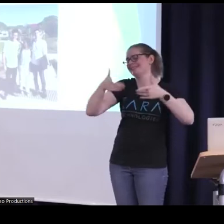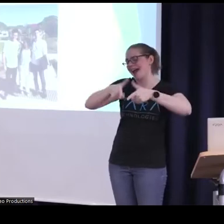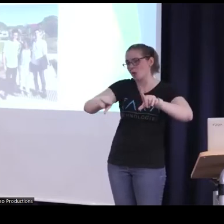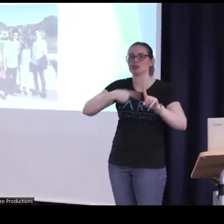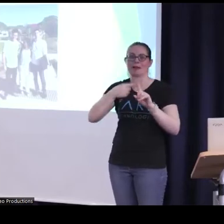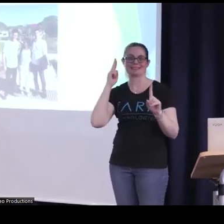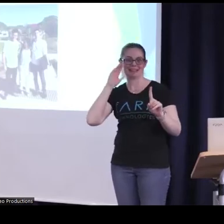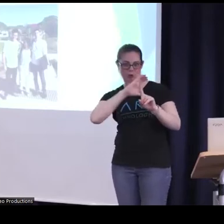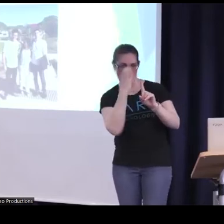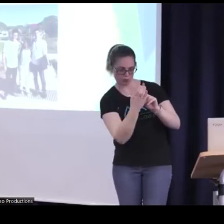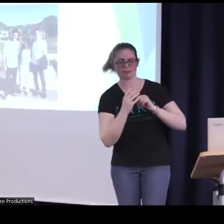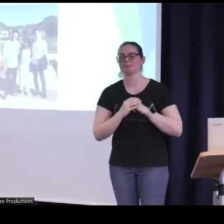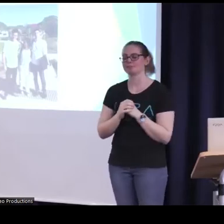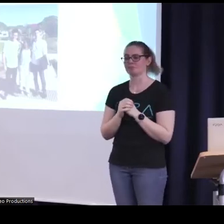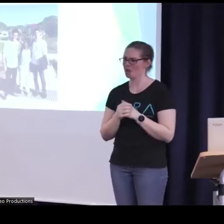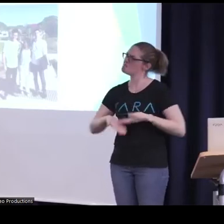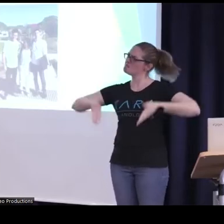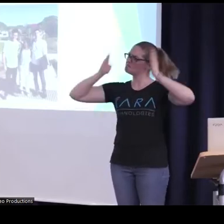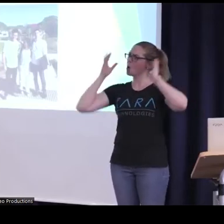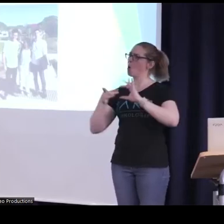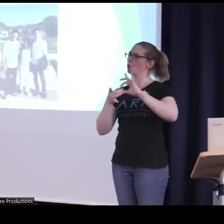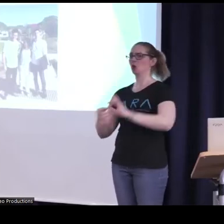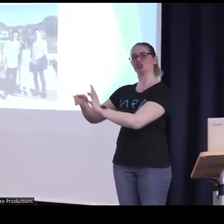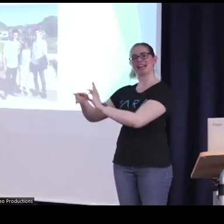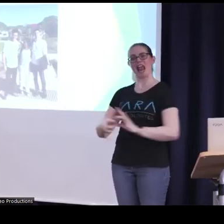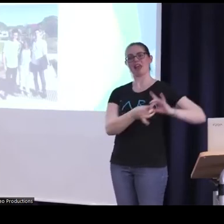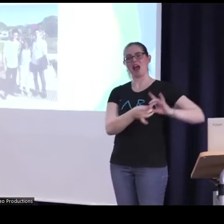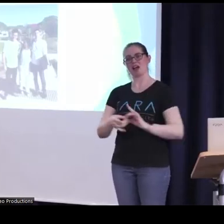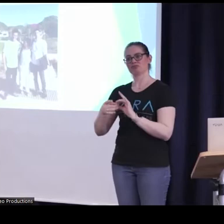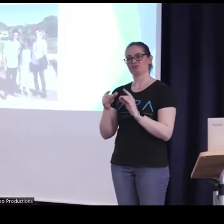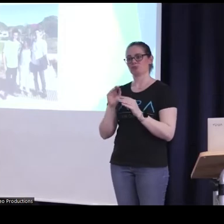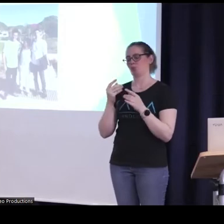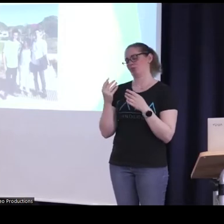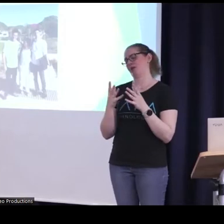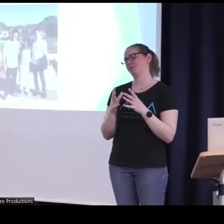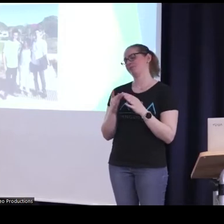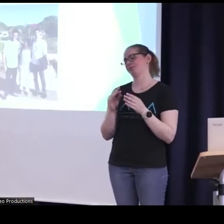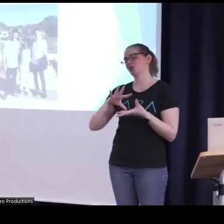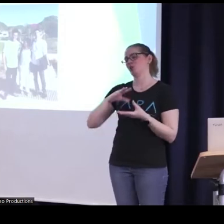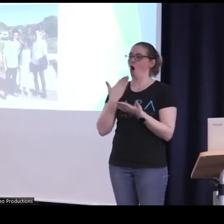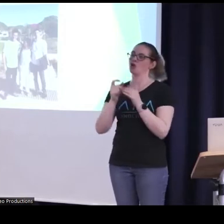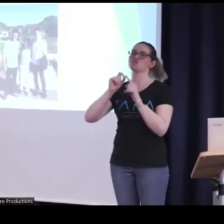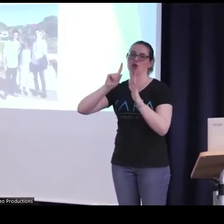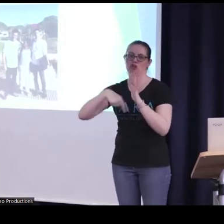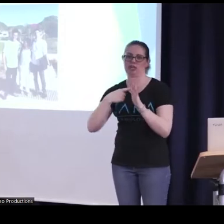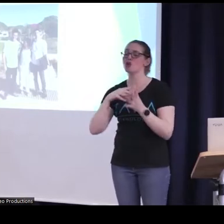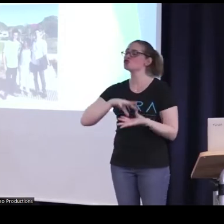And with sign language and deaf culture as well, he thought, all right, why don't these two areas work together?